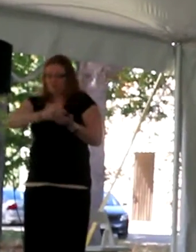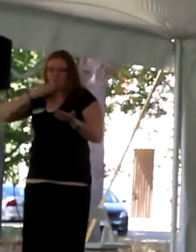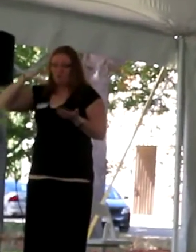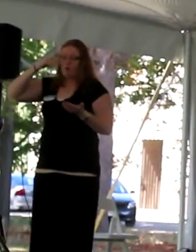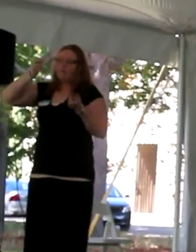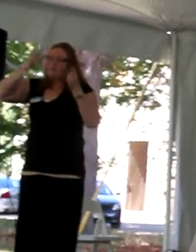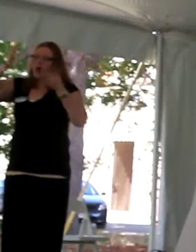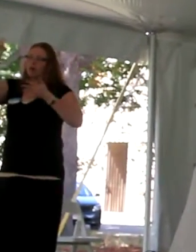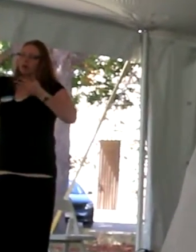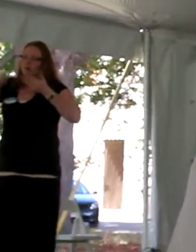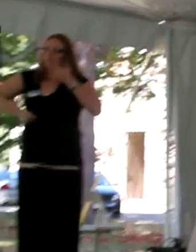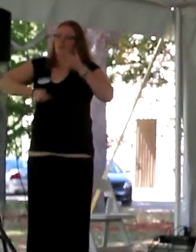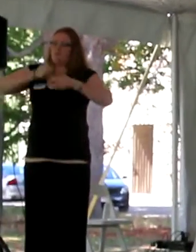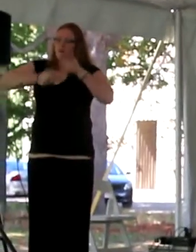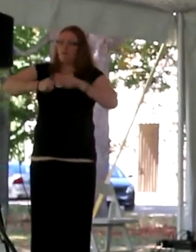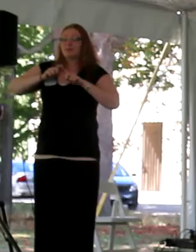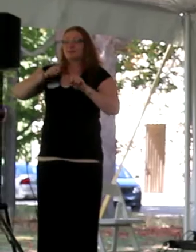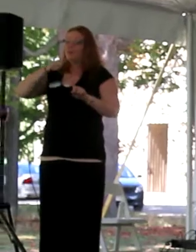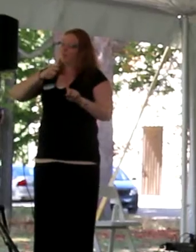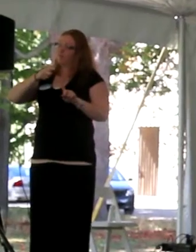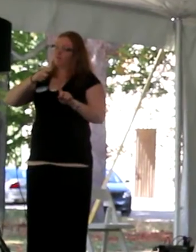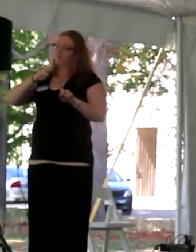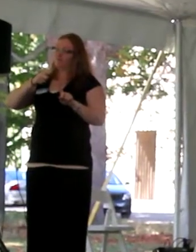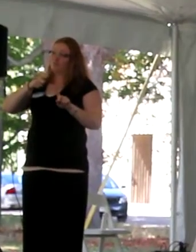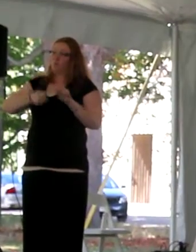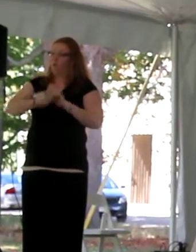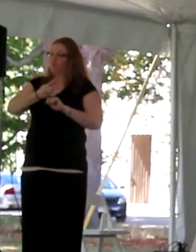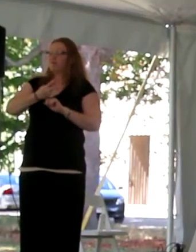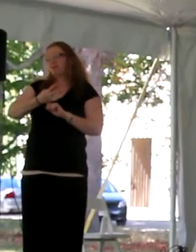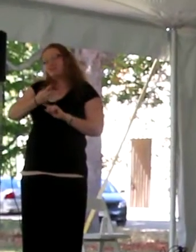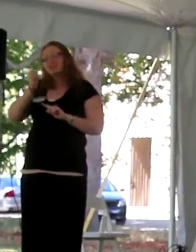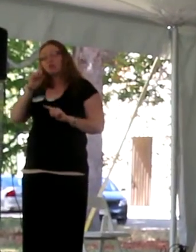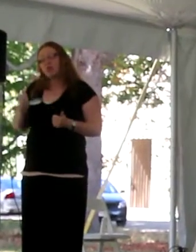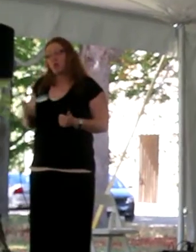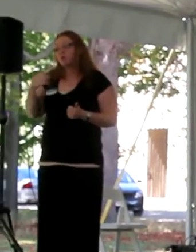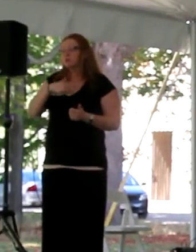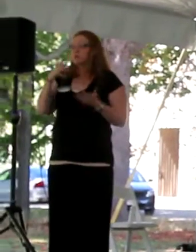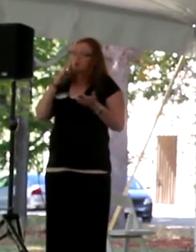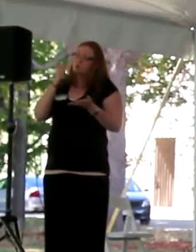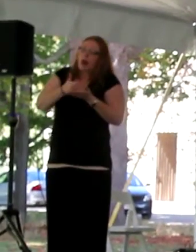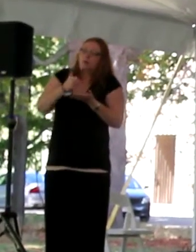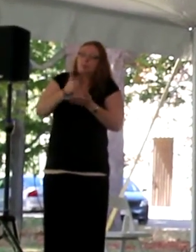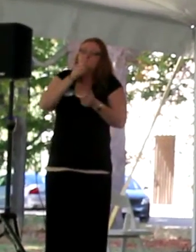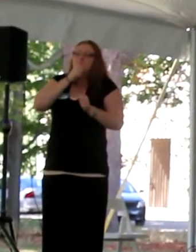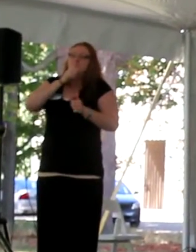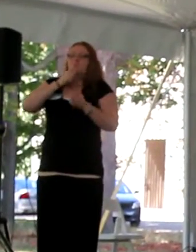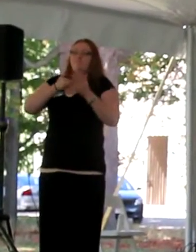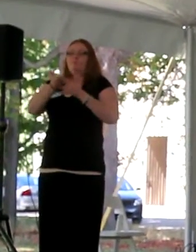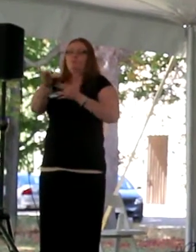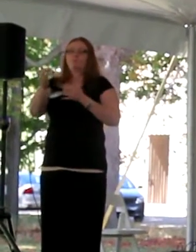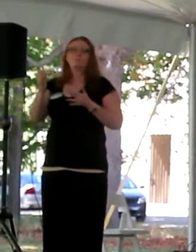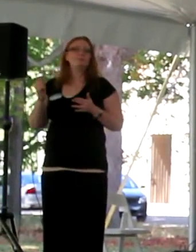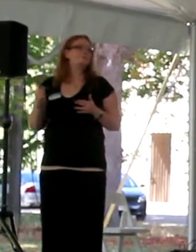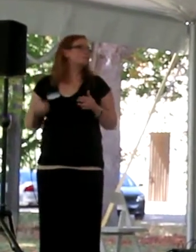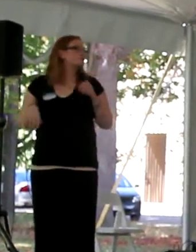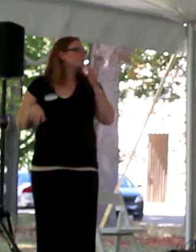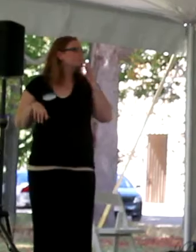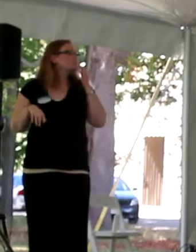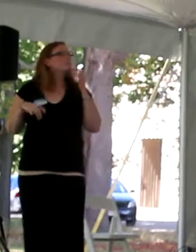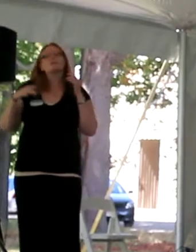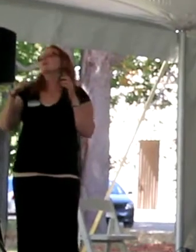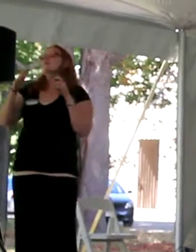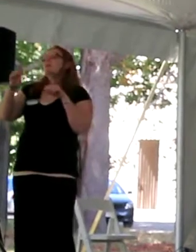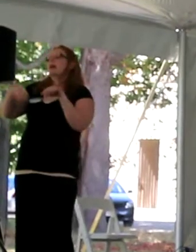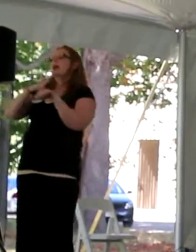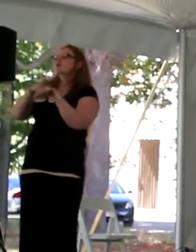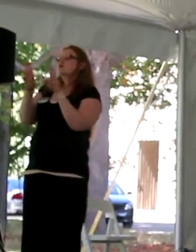problems, but hearing loss is also a huge piece of that, and we want to help them through it. Then we have our national